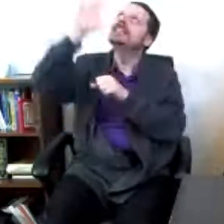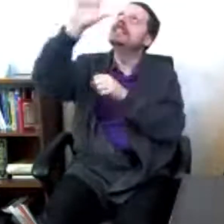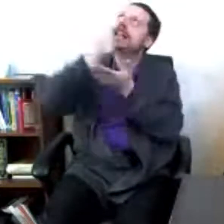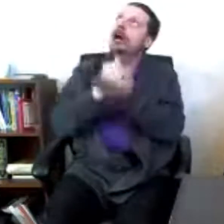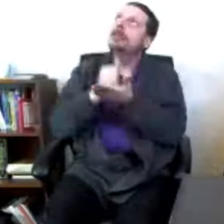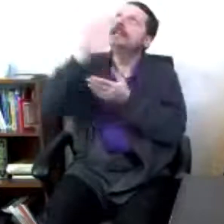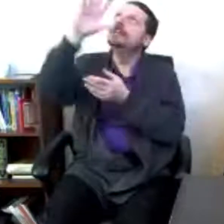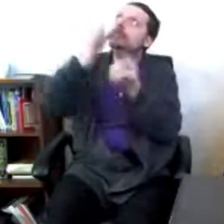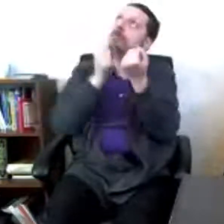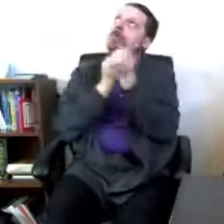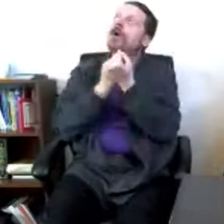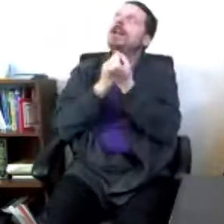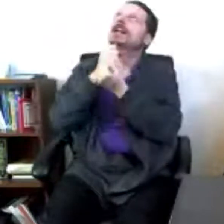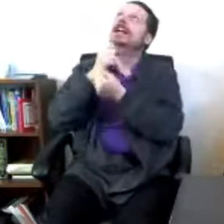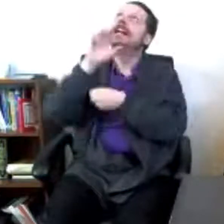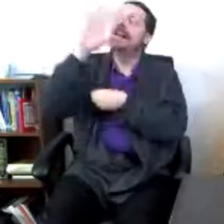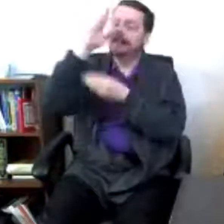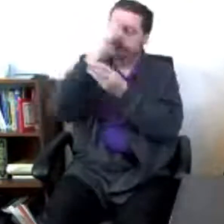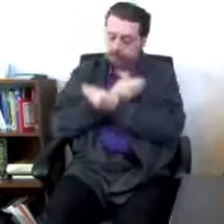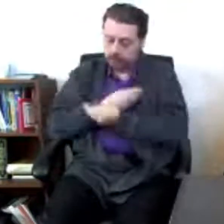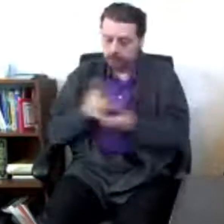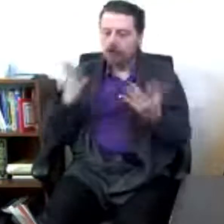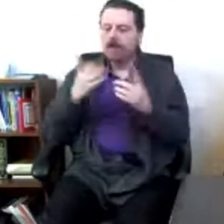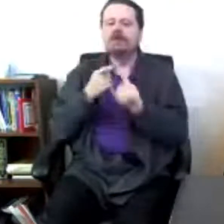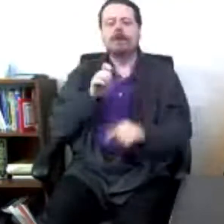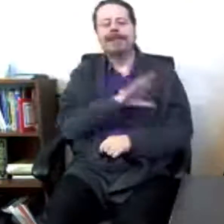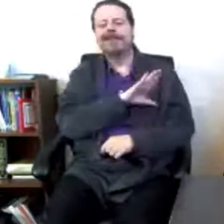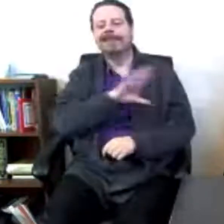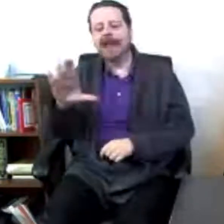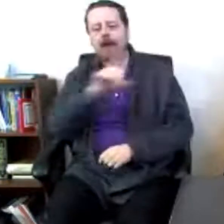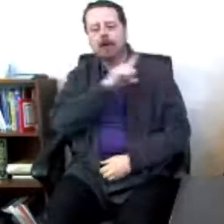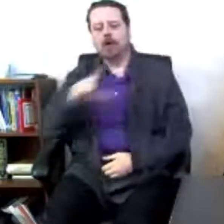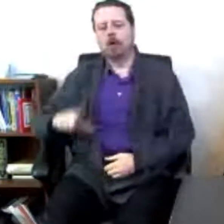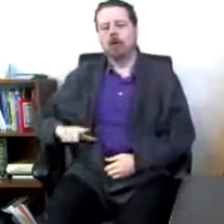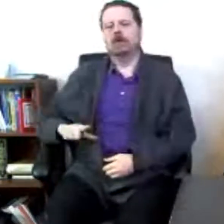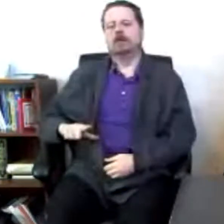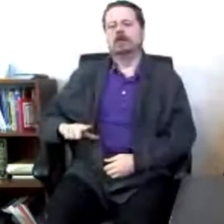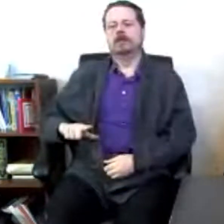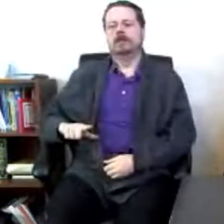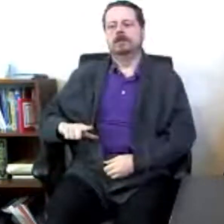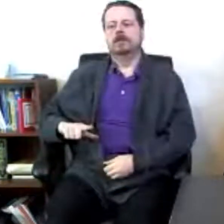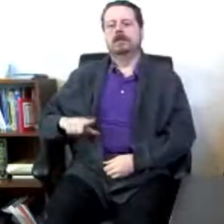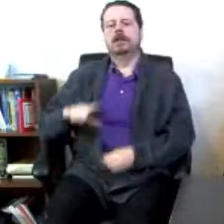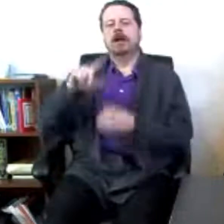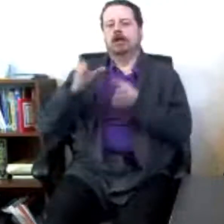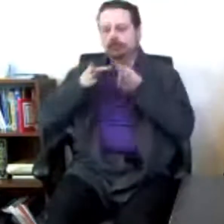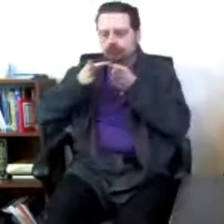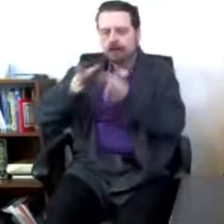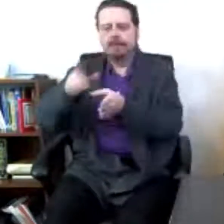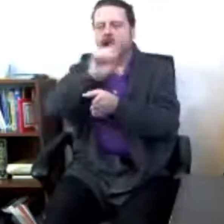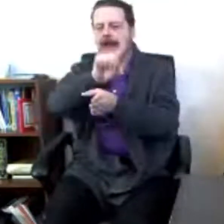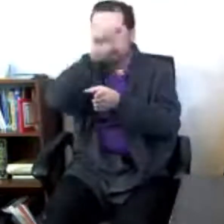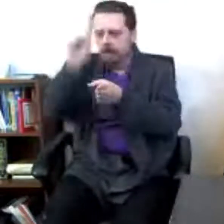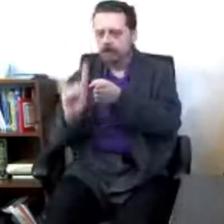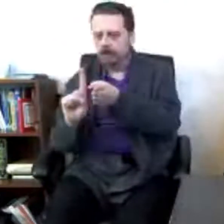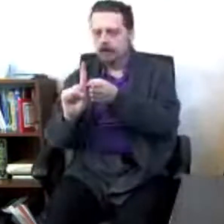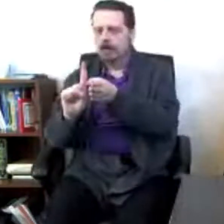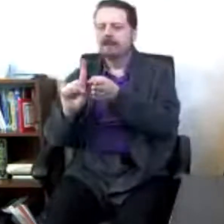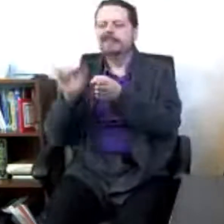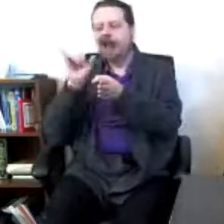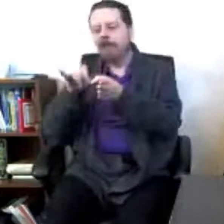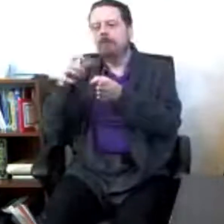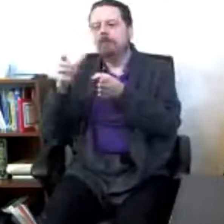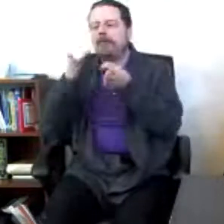and the support of their Lord, down to the straight path of God, which is called the path of the